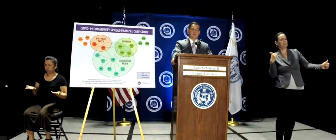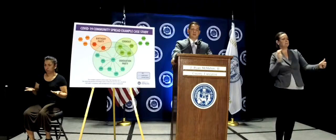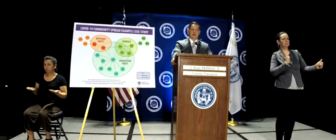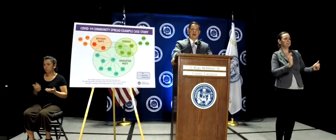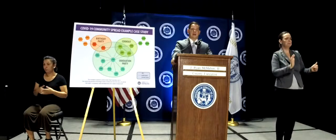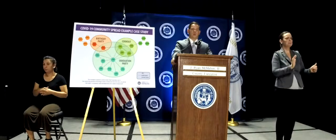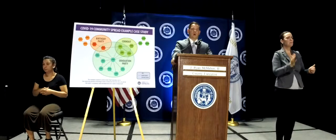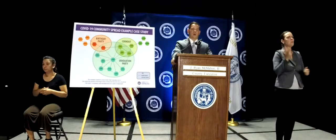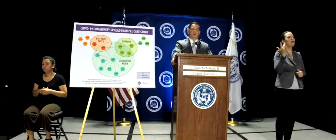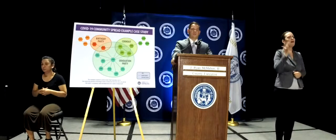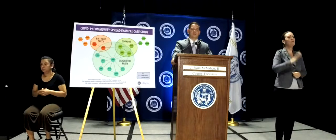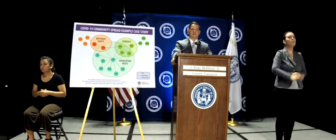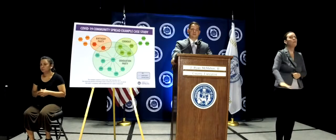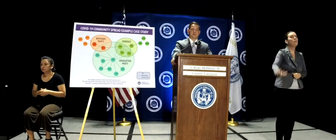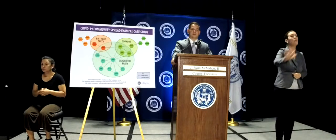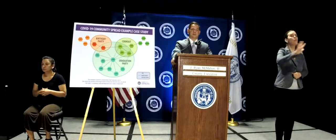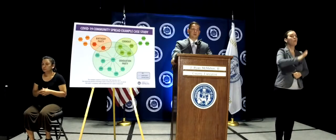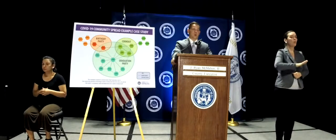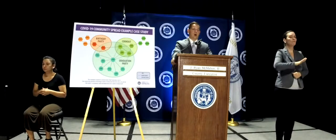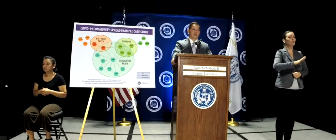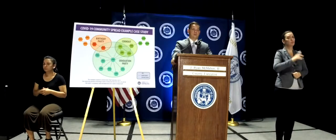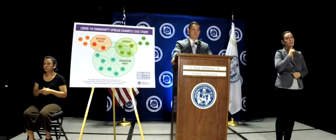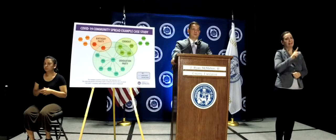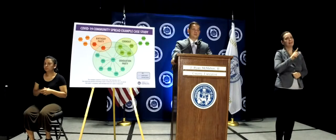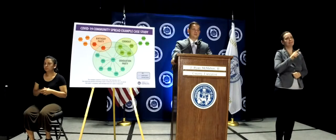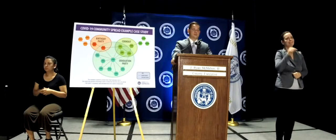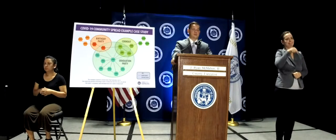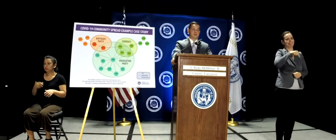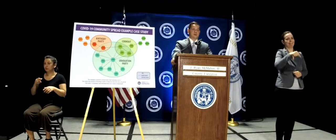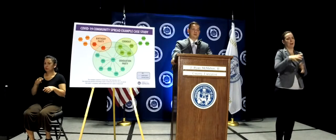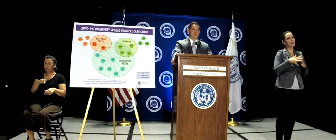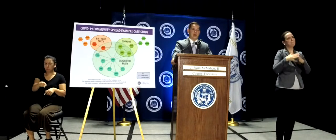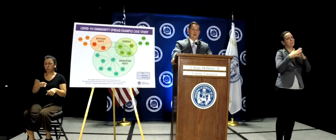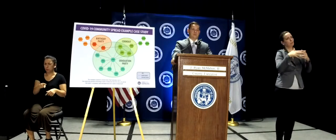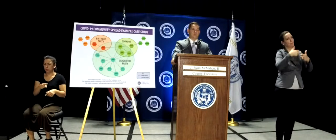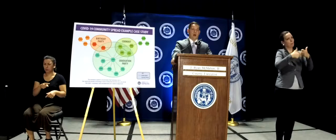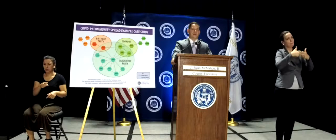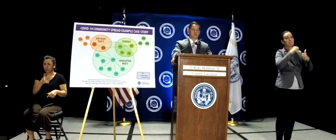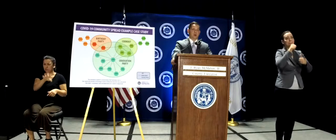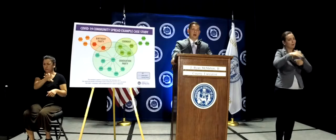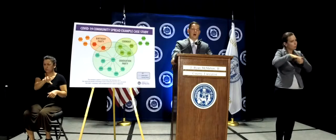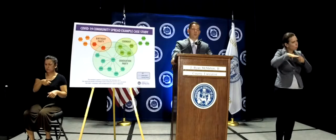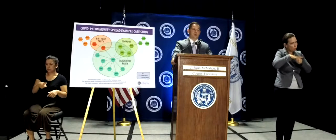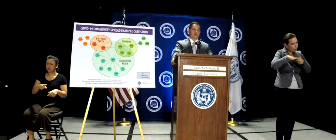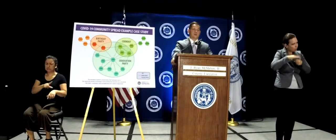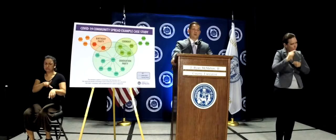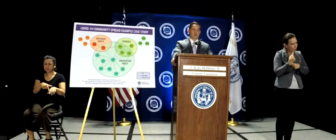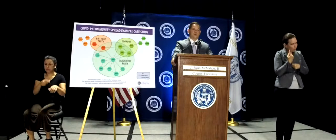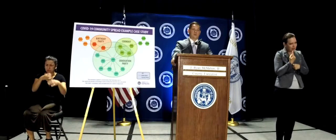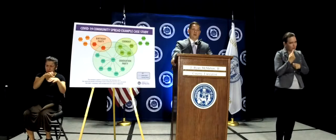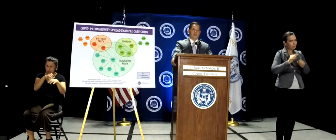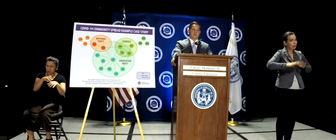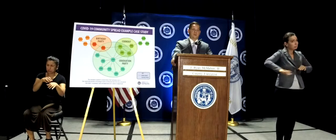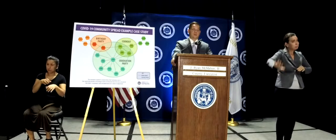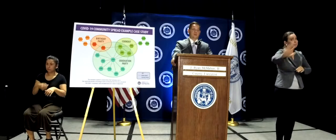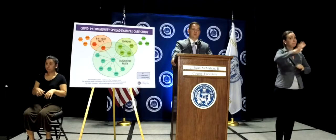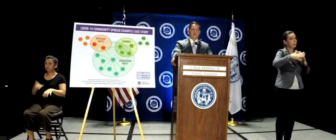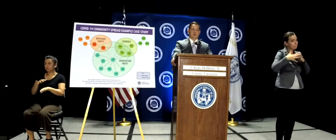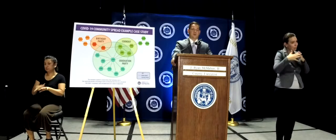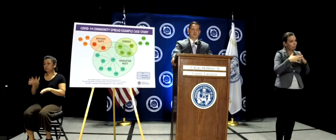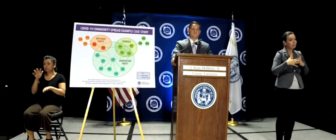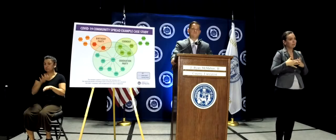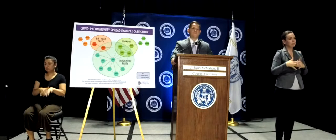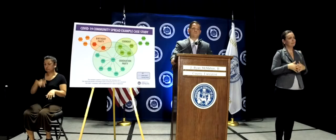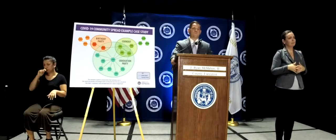isn't anything that any one business did wrong. This is, you have widespread outbreak of the COVID virus